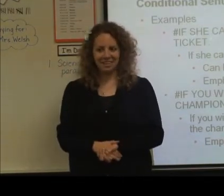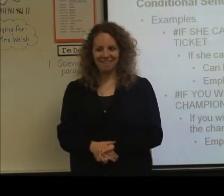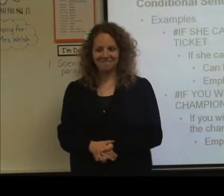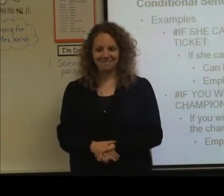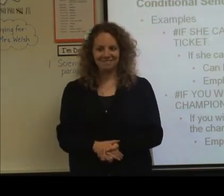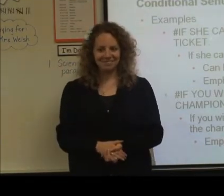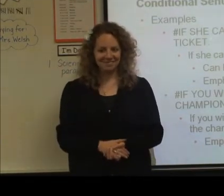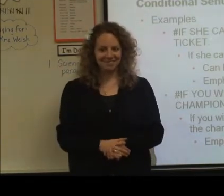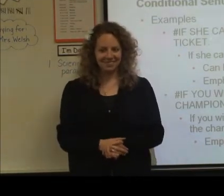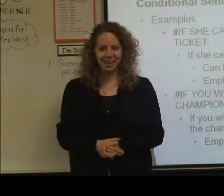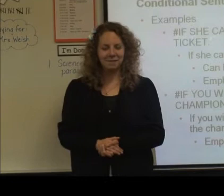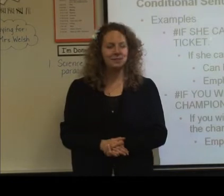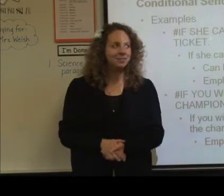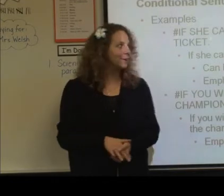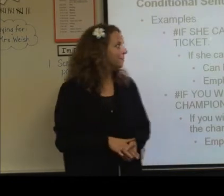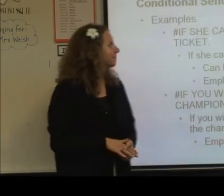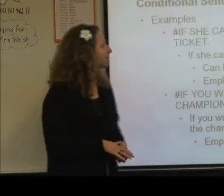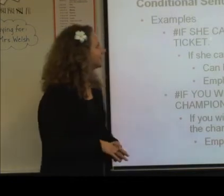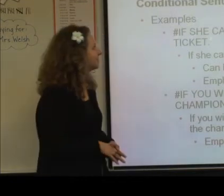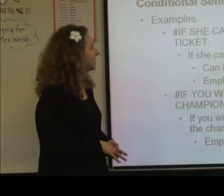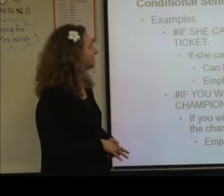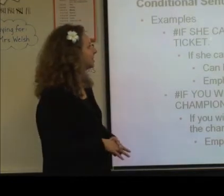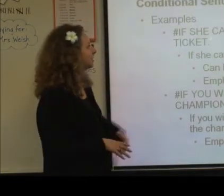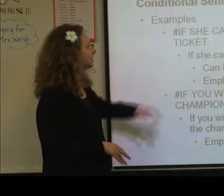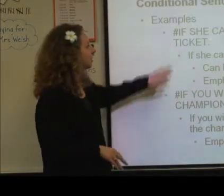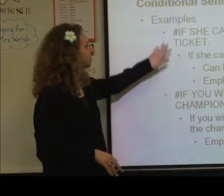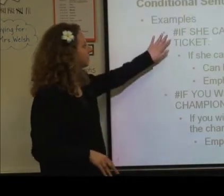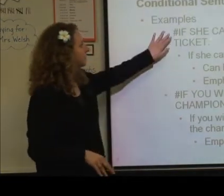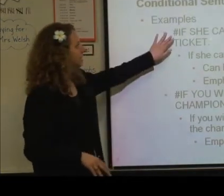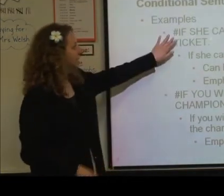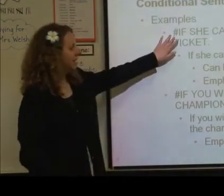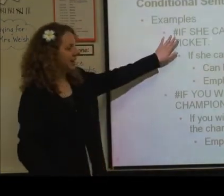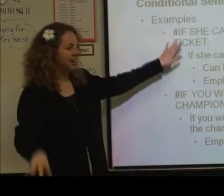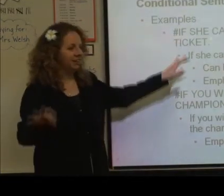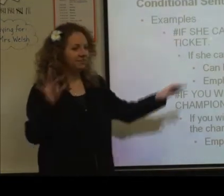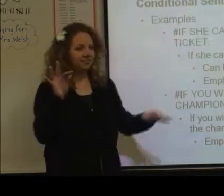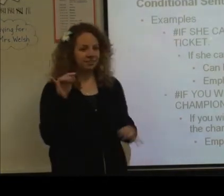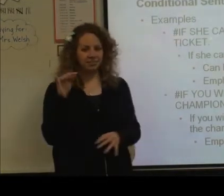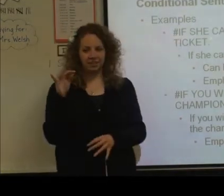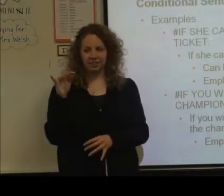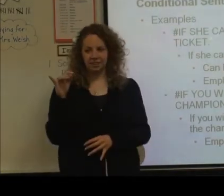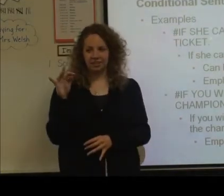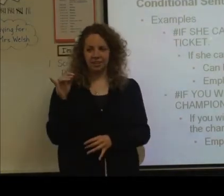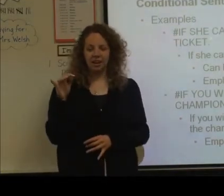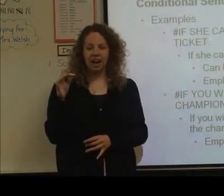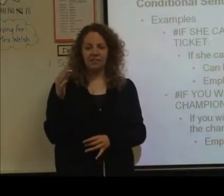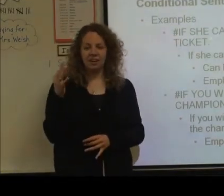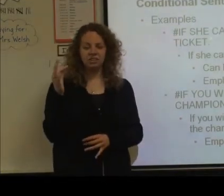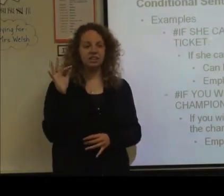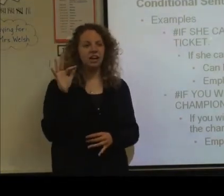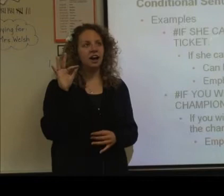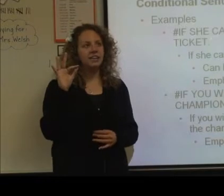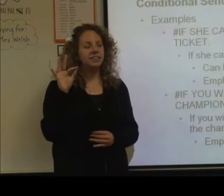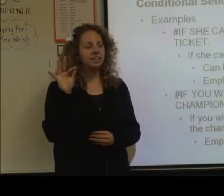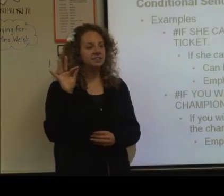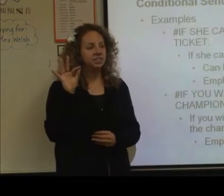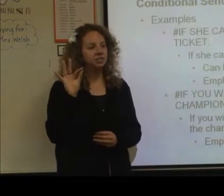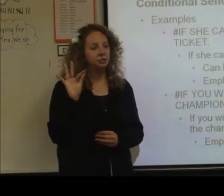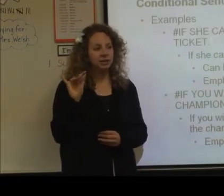yeah. Okay, so let's get back to this one. So, if. I think I've seen it two ways.